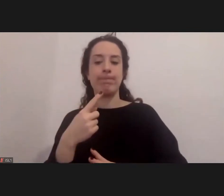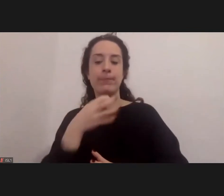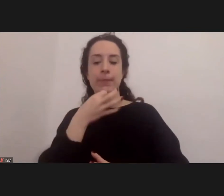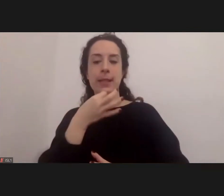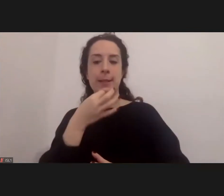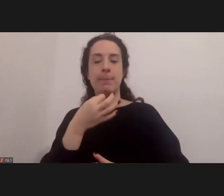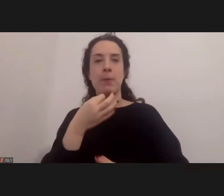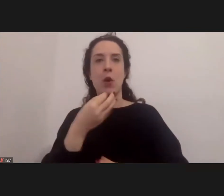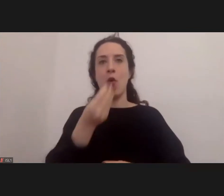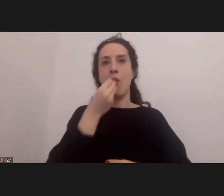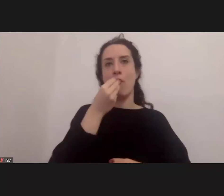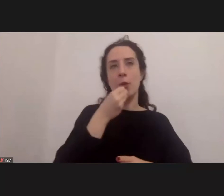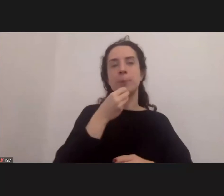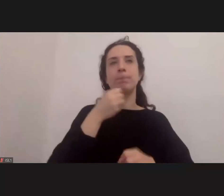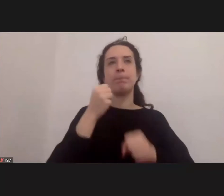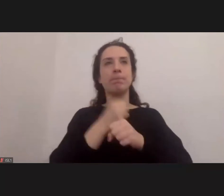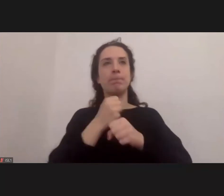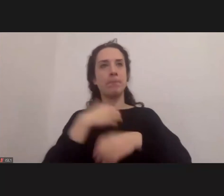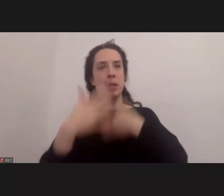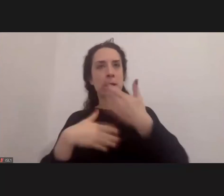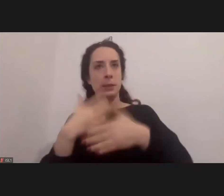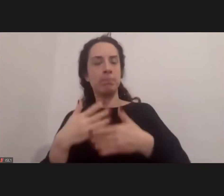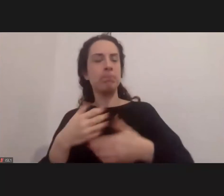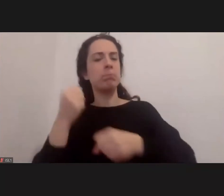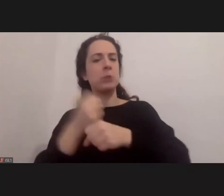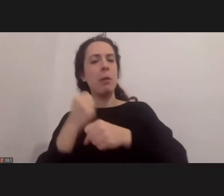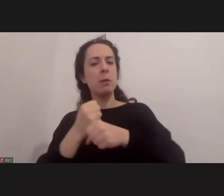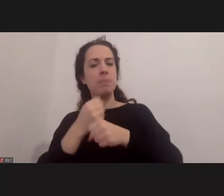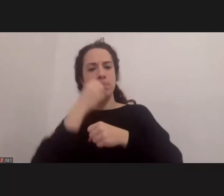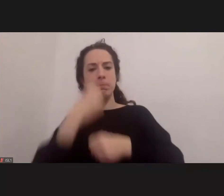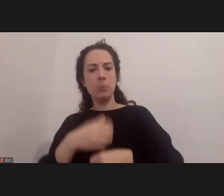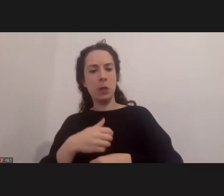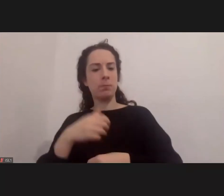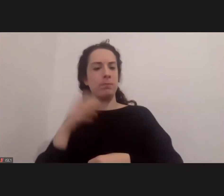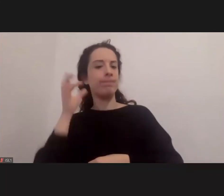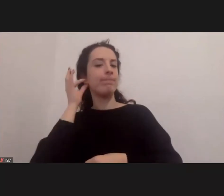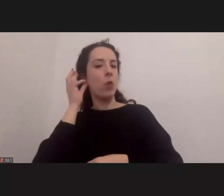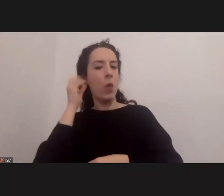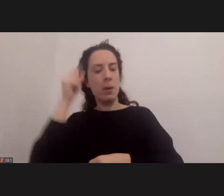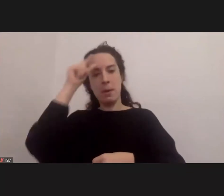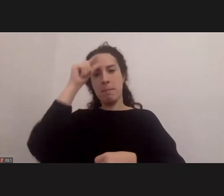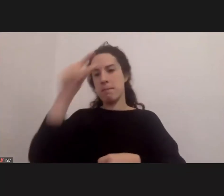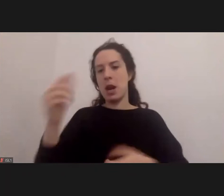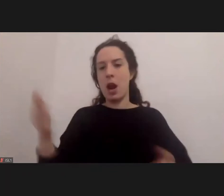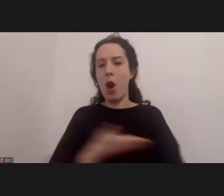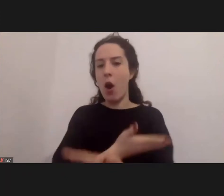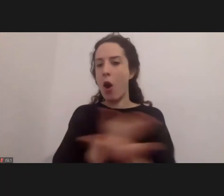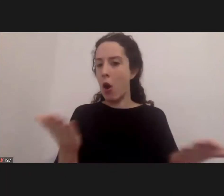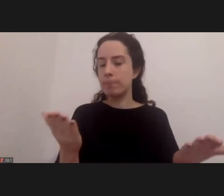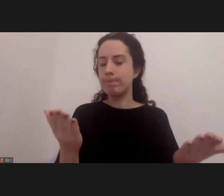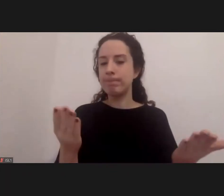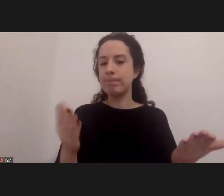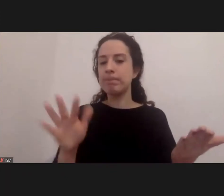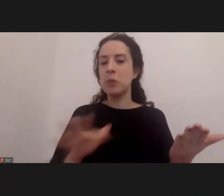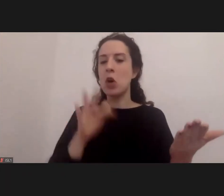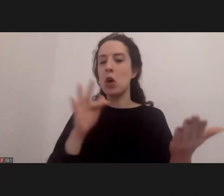productive employment and decent work for all women and men, including for young people and persons with